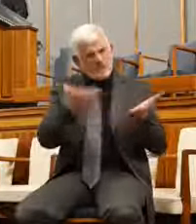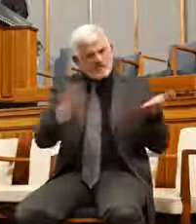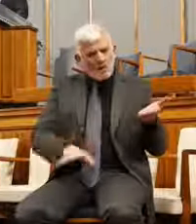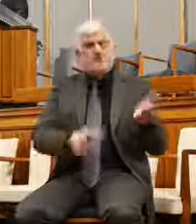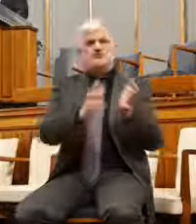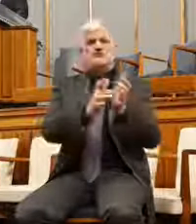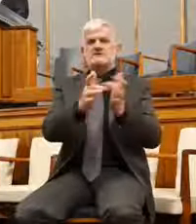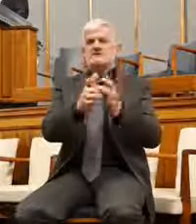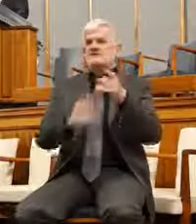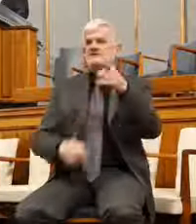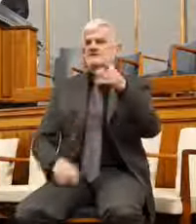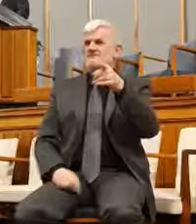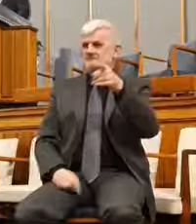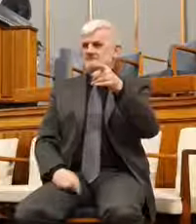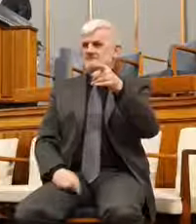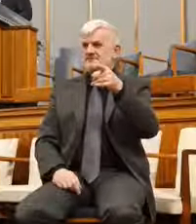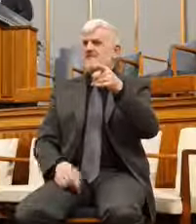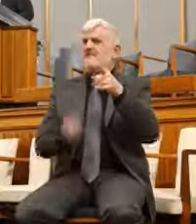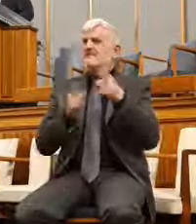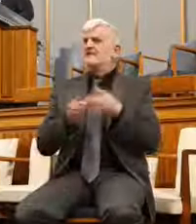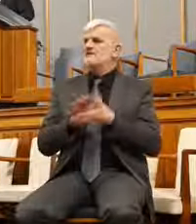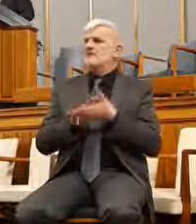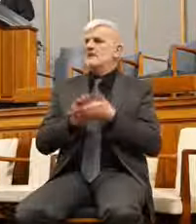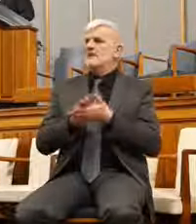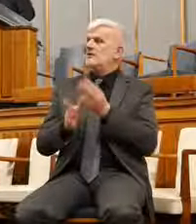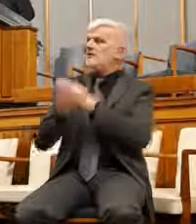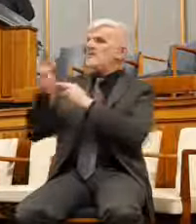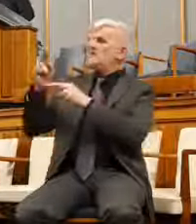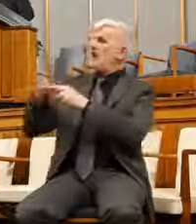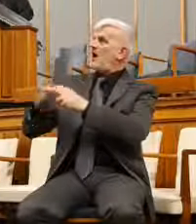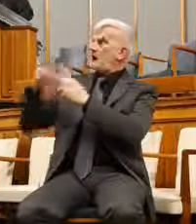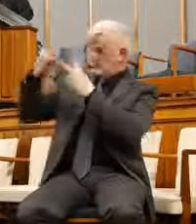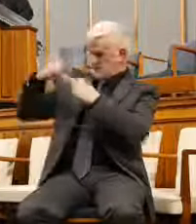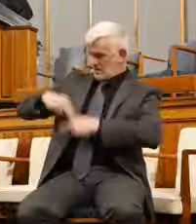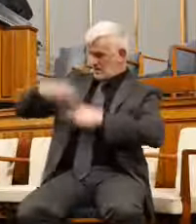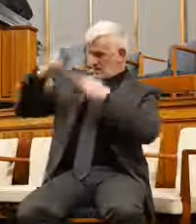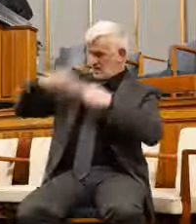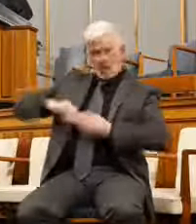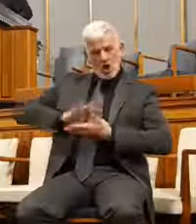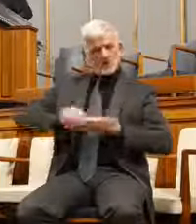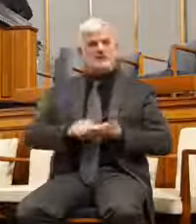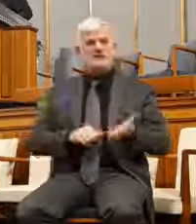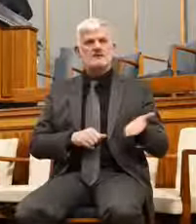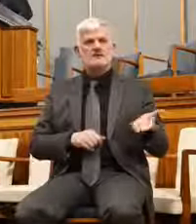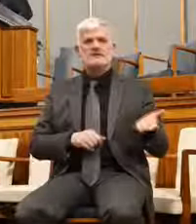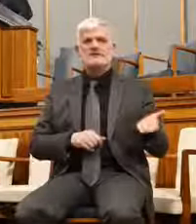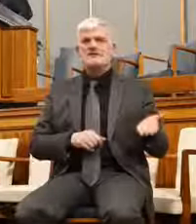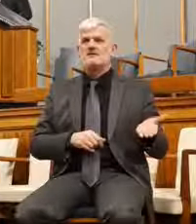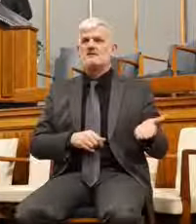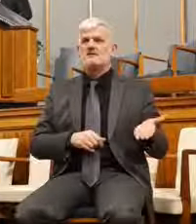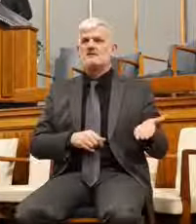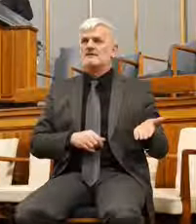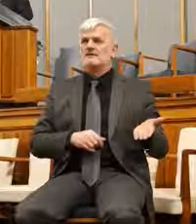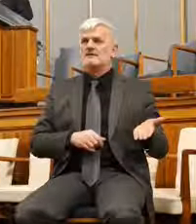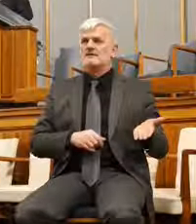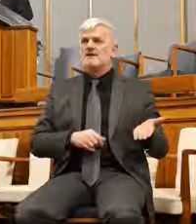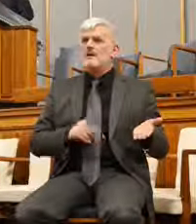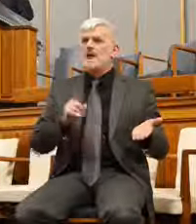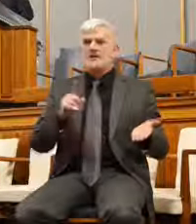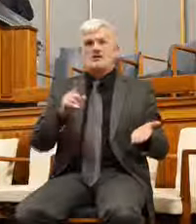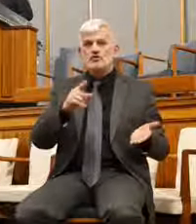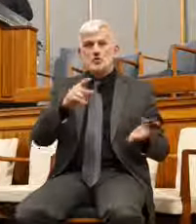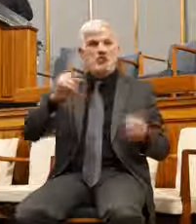Justification in the sight of God, the greatest thing that can happen to any living soul, and you'll never know it, never